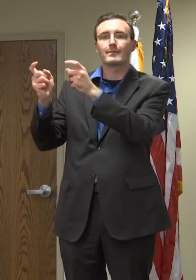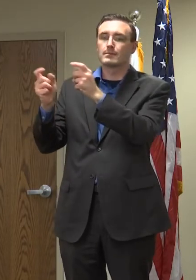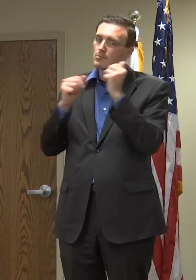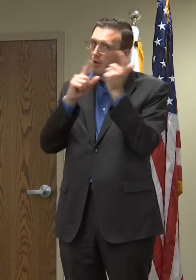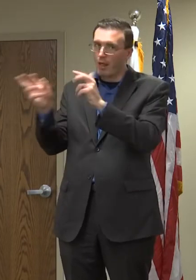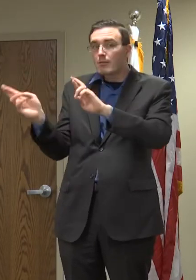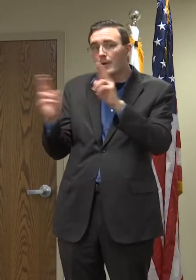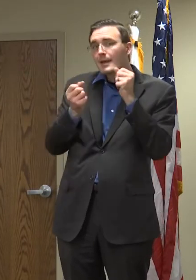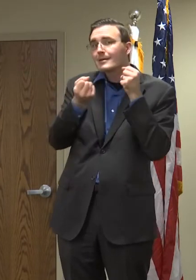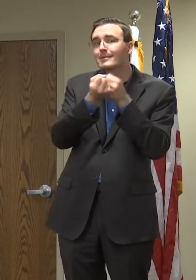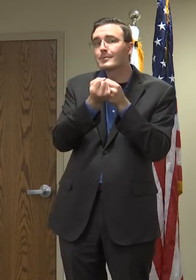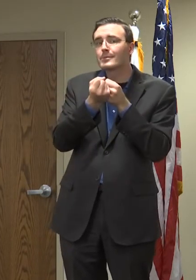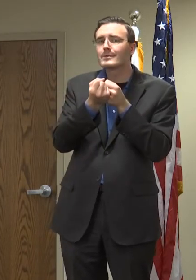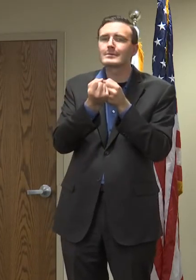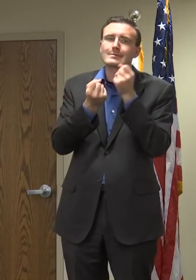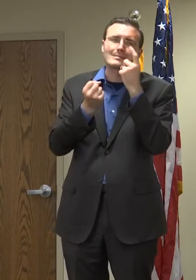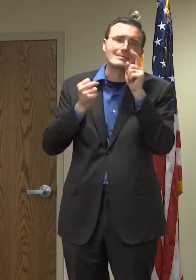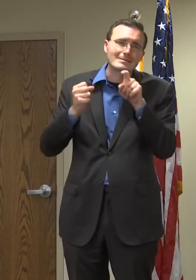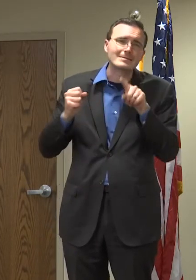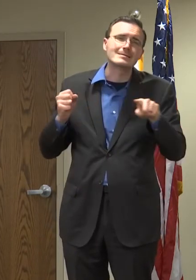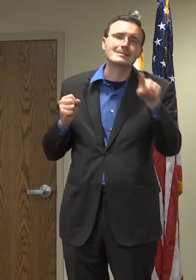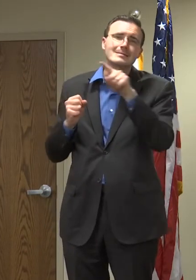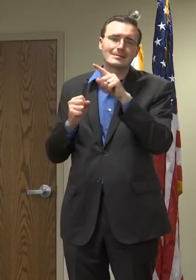need people to donate.